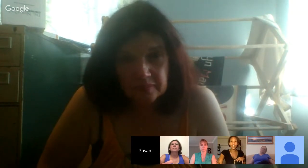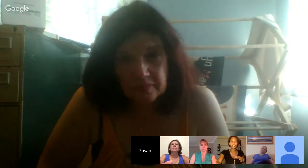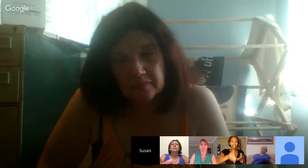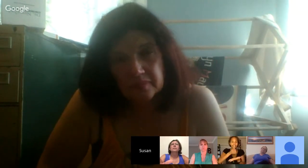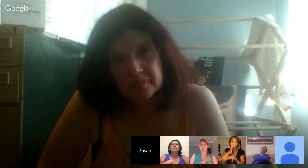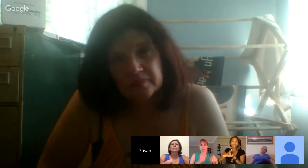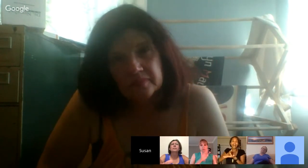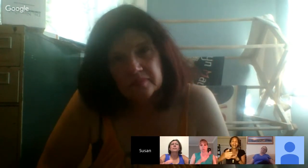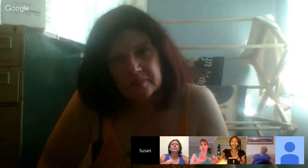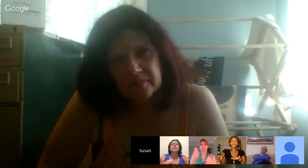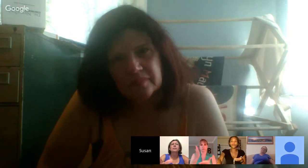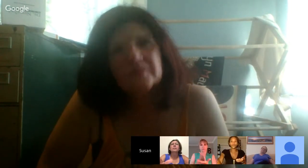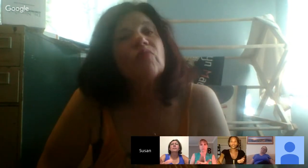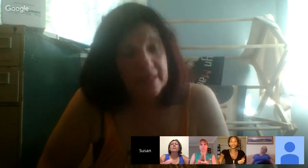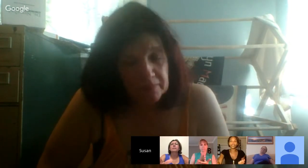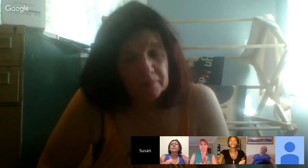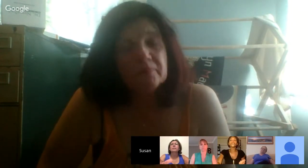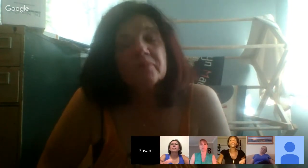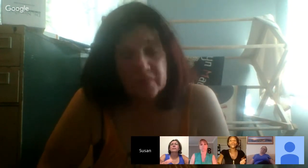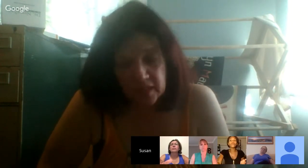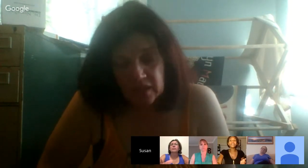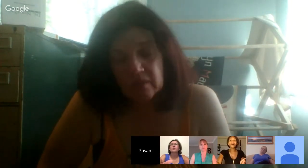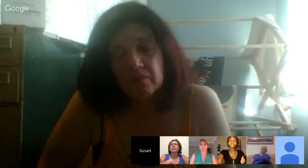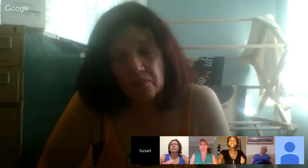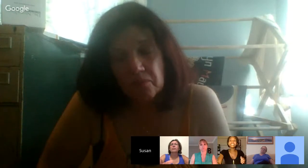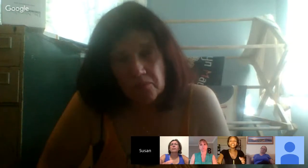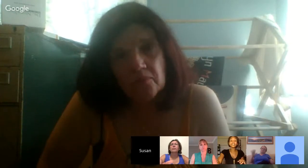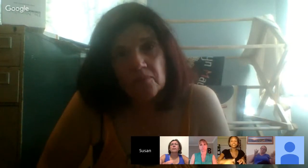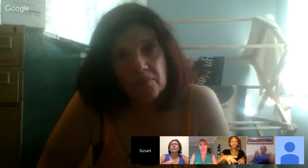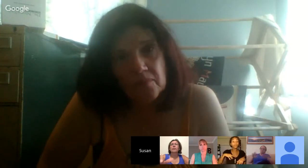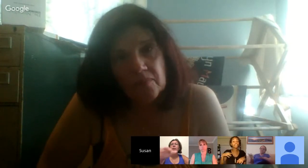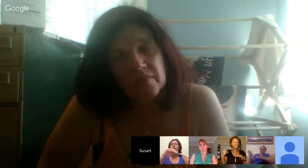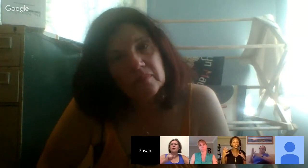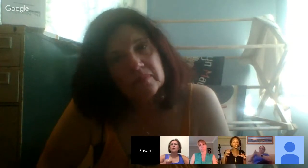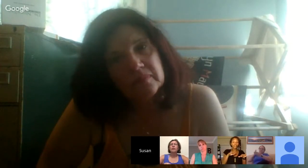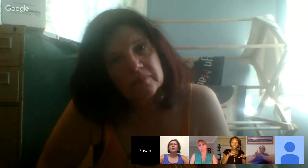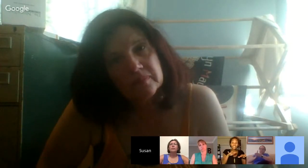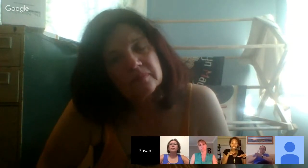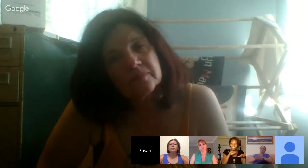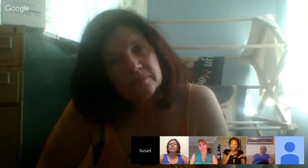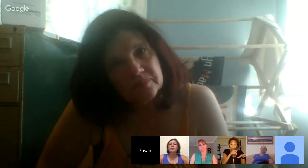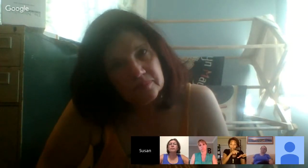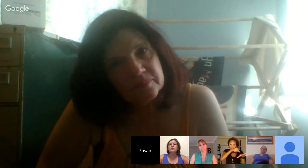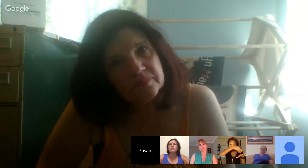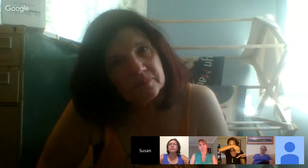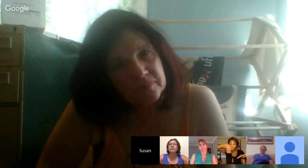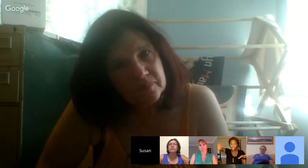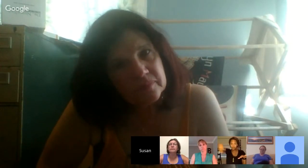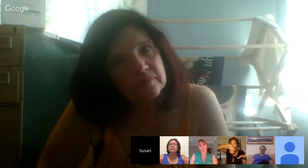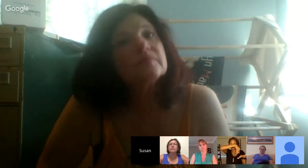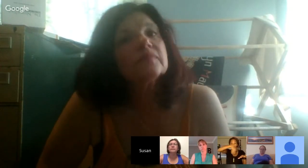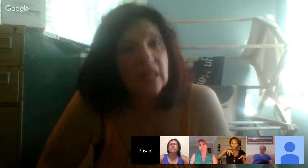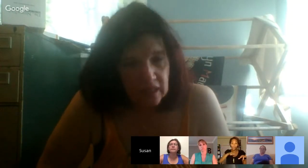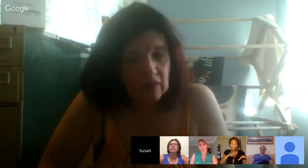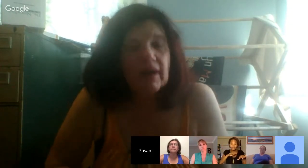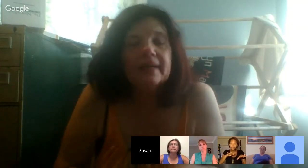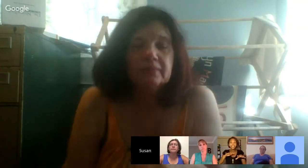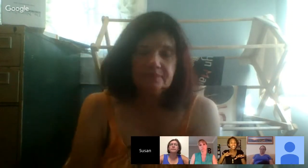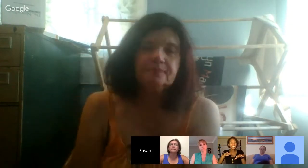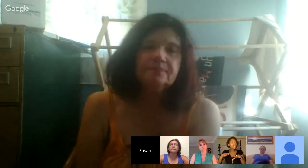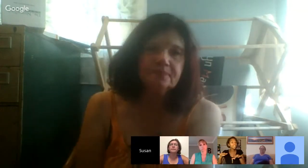doing that. And he signs that afterward. Right. So because he is deliberately using the timeline this